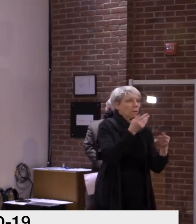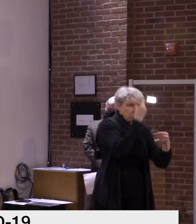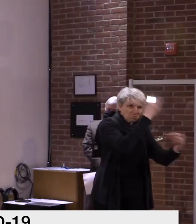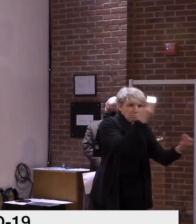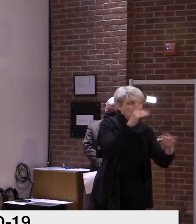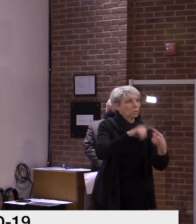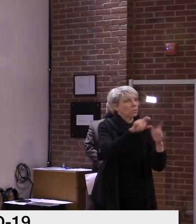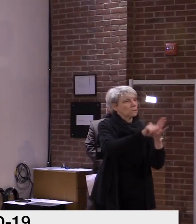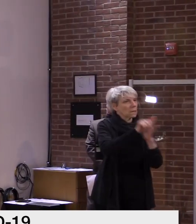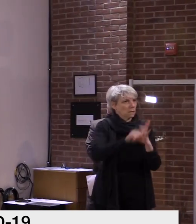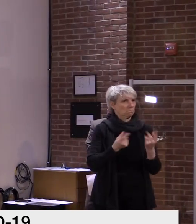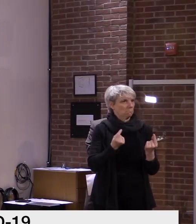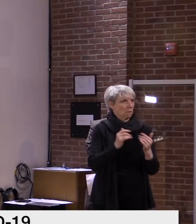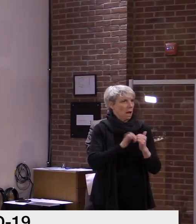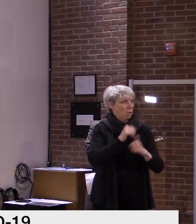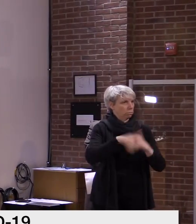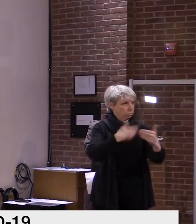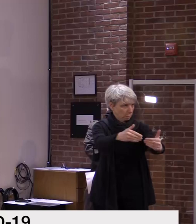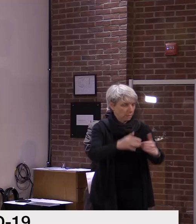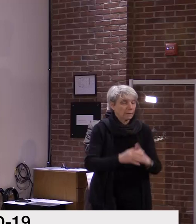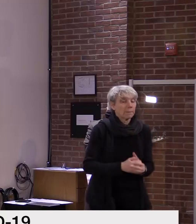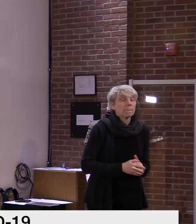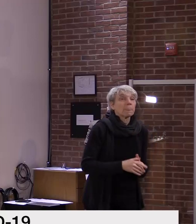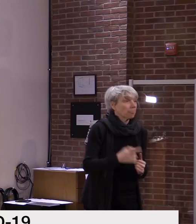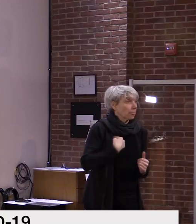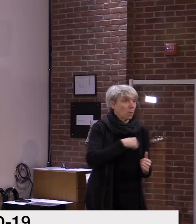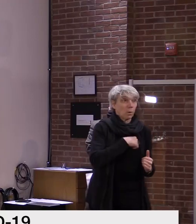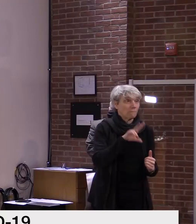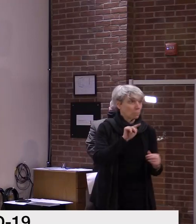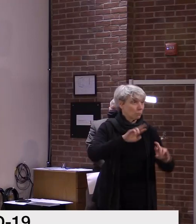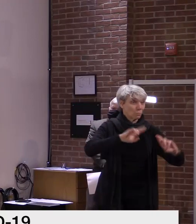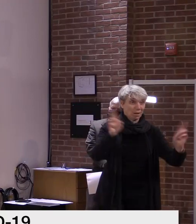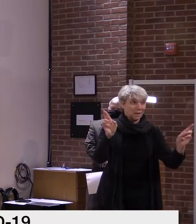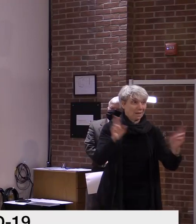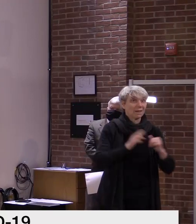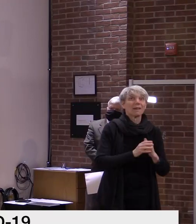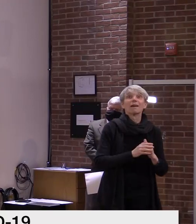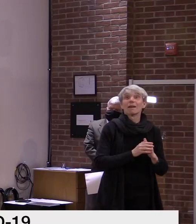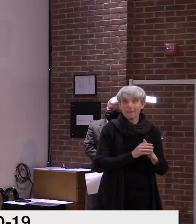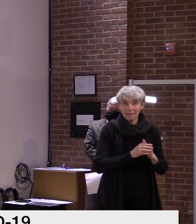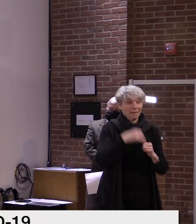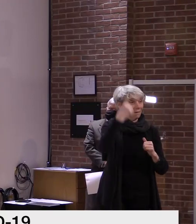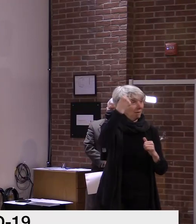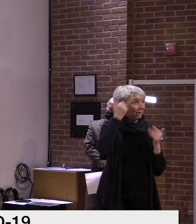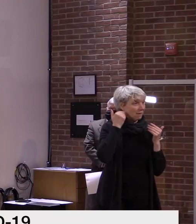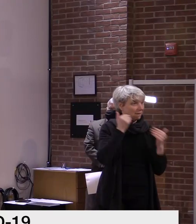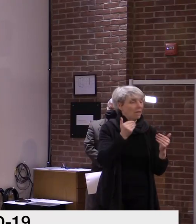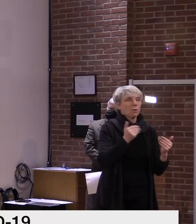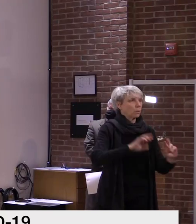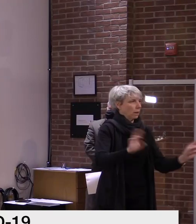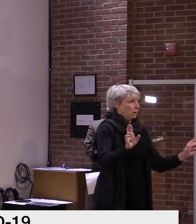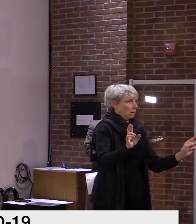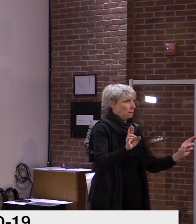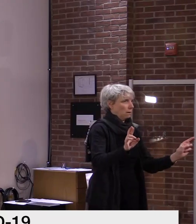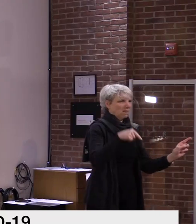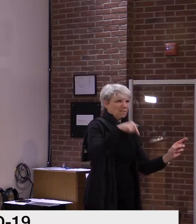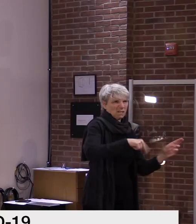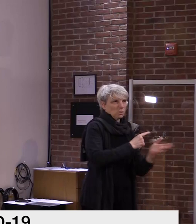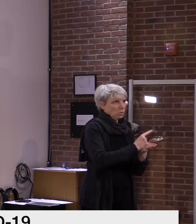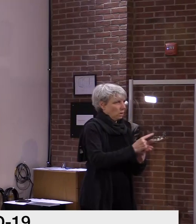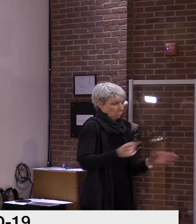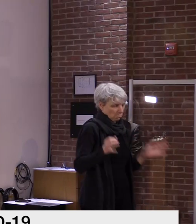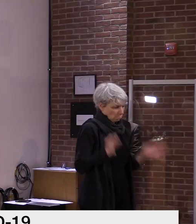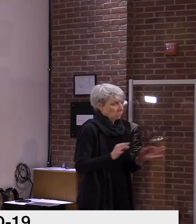for this. We'll be ready to offer vaccine to this age group almost immediately, certainly this week. We'll